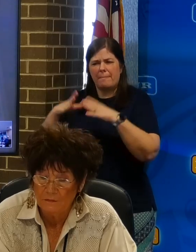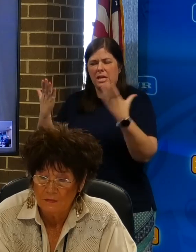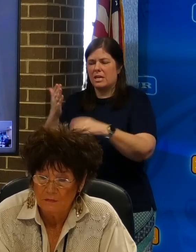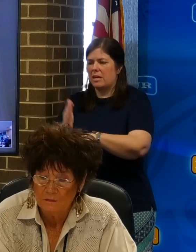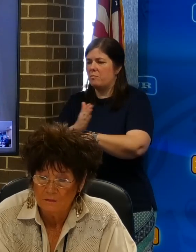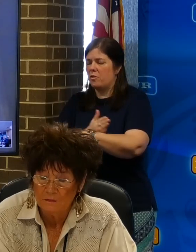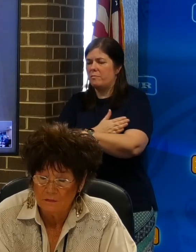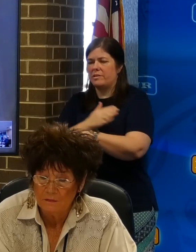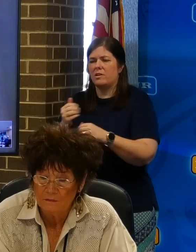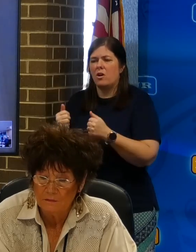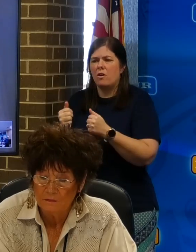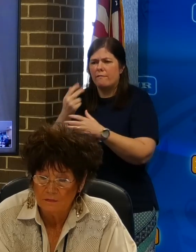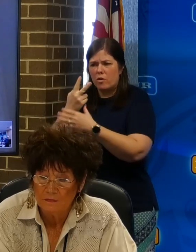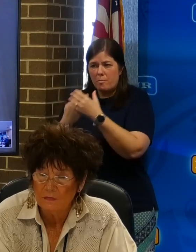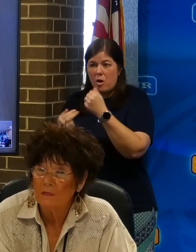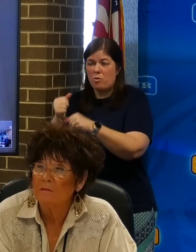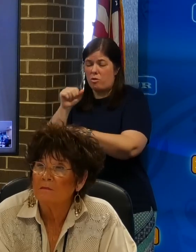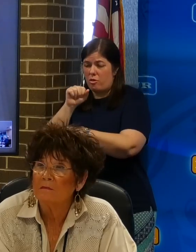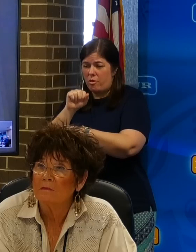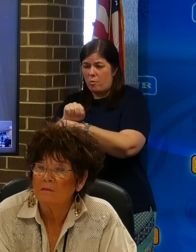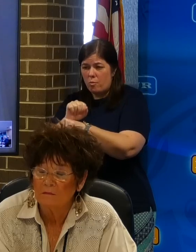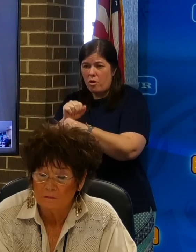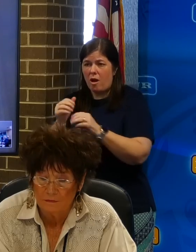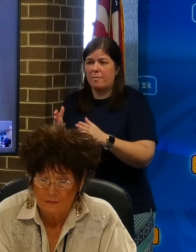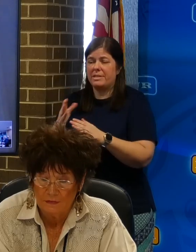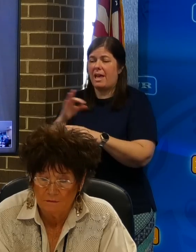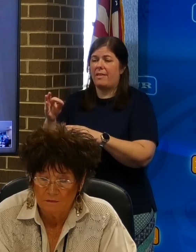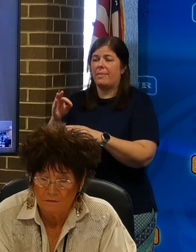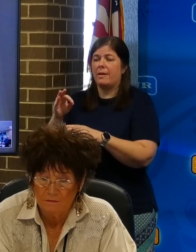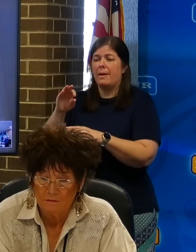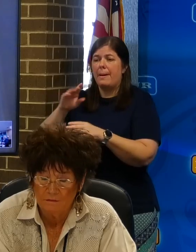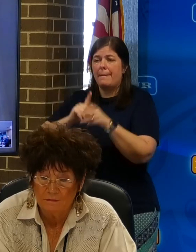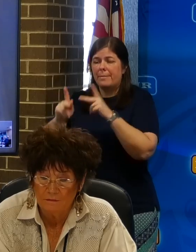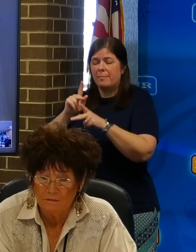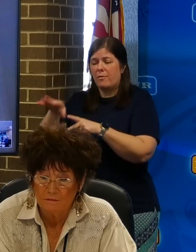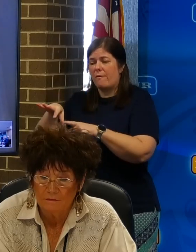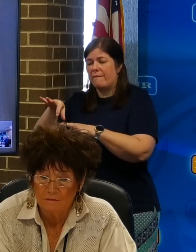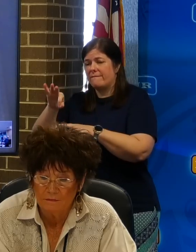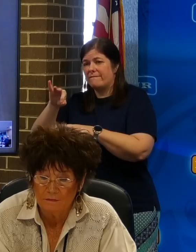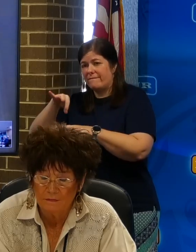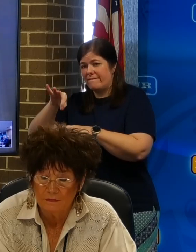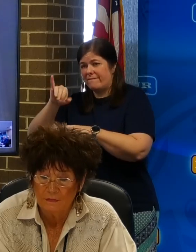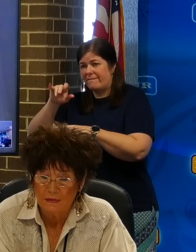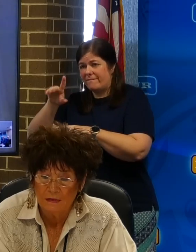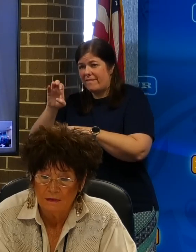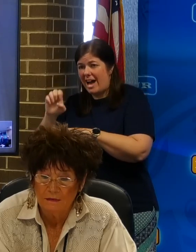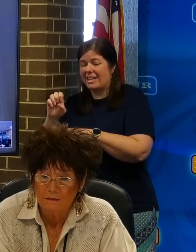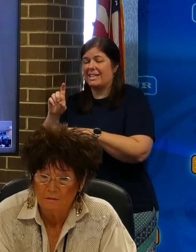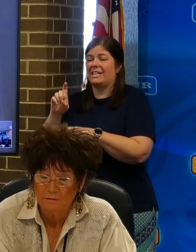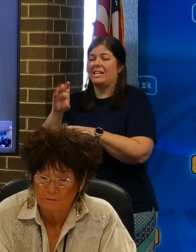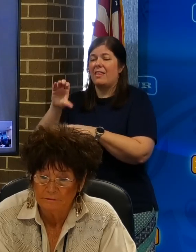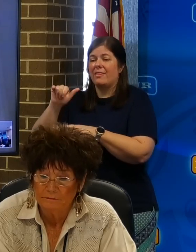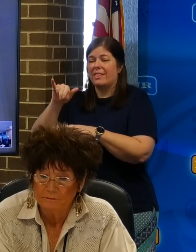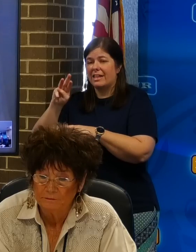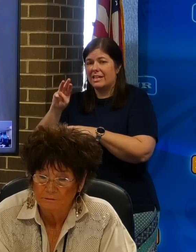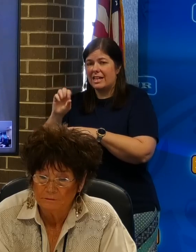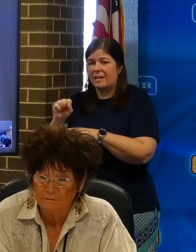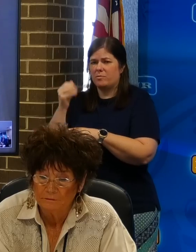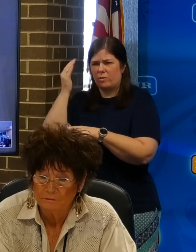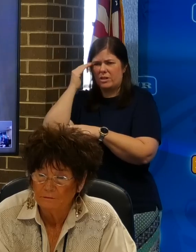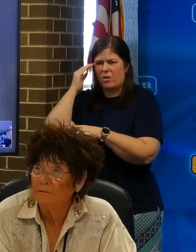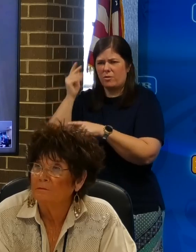employer and the claim filers. Now, please know that we realize that there's a little tension out there for those who've been